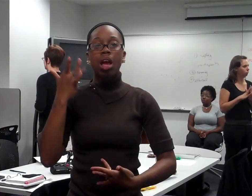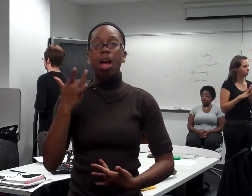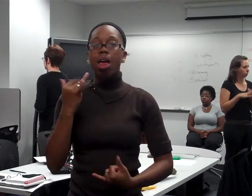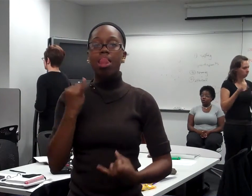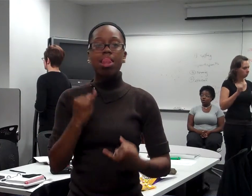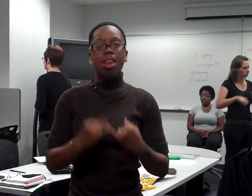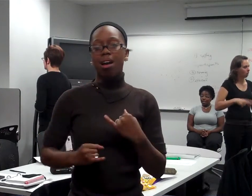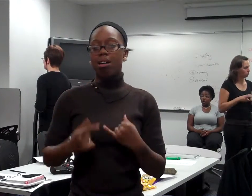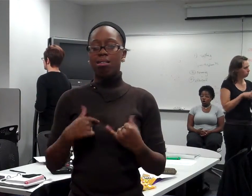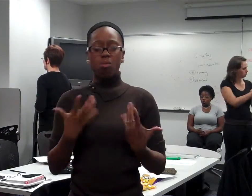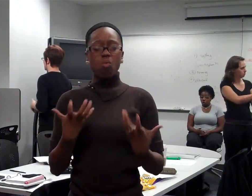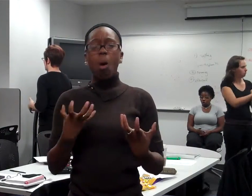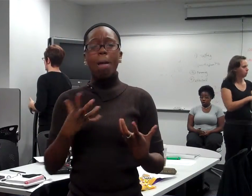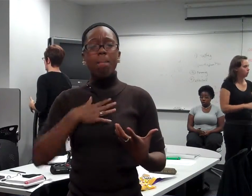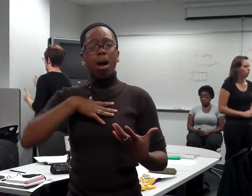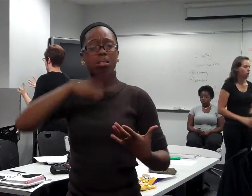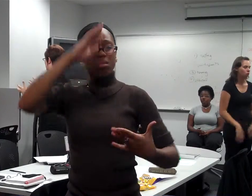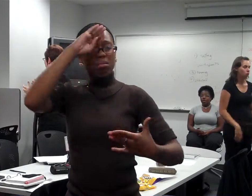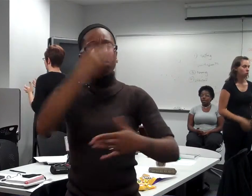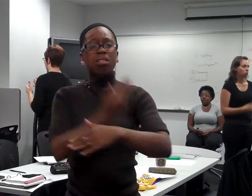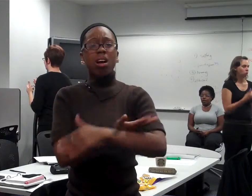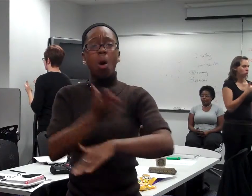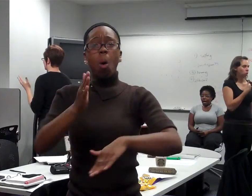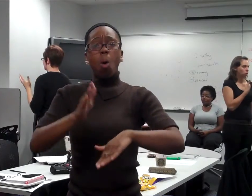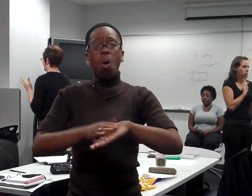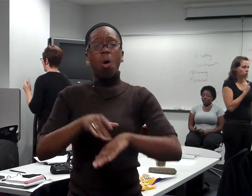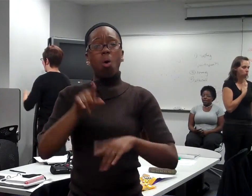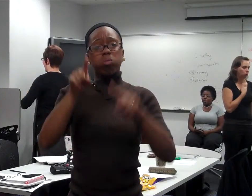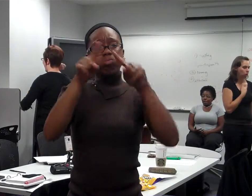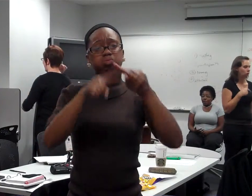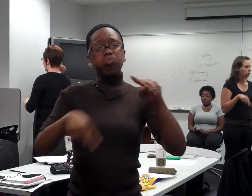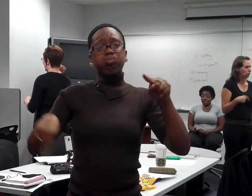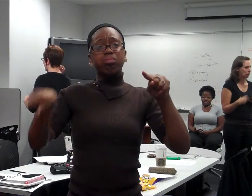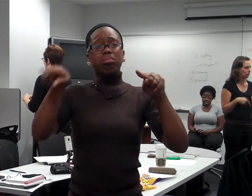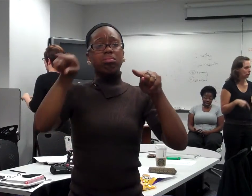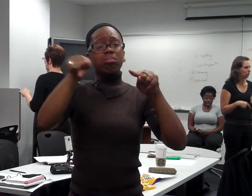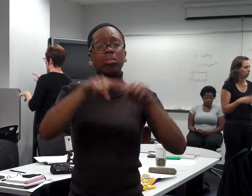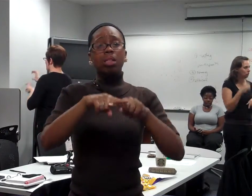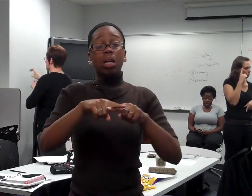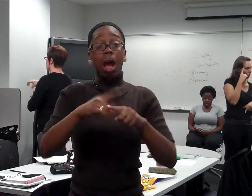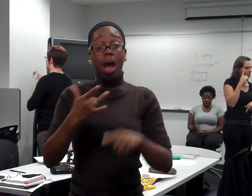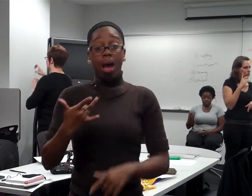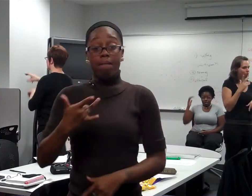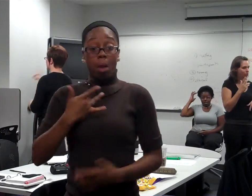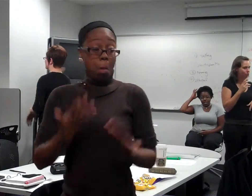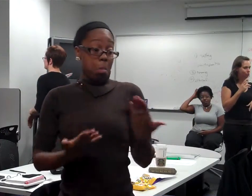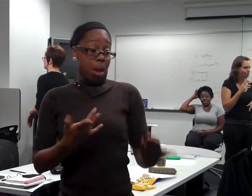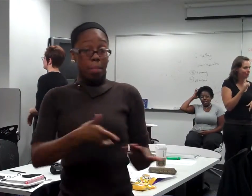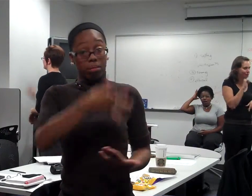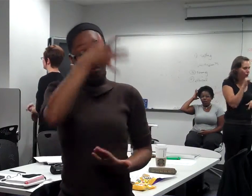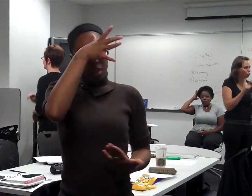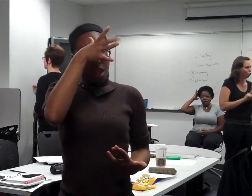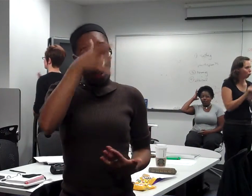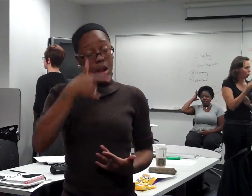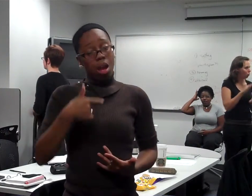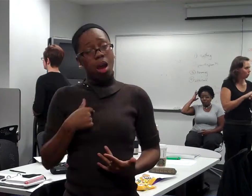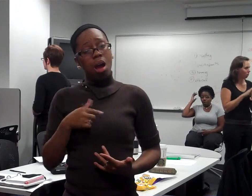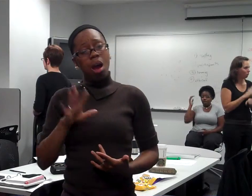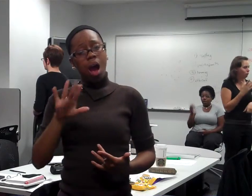to get on a roller coaster. I felt like maybe because his dad was there, that he would say, oh, I'm brave enough, I'm brave